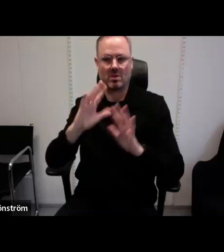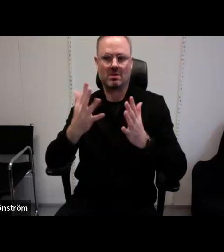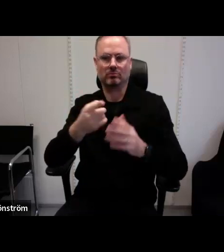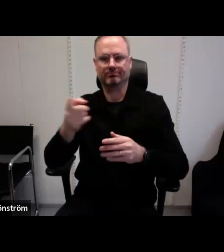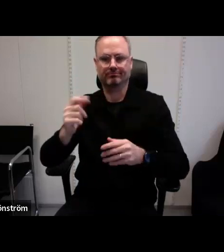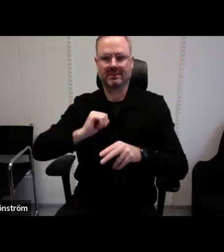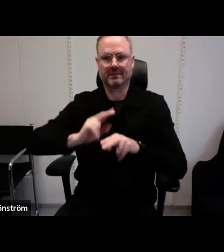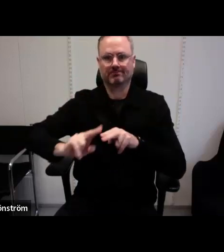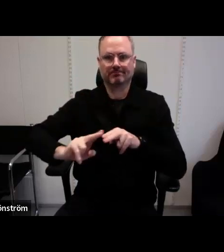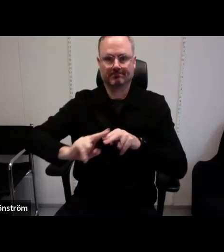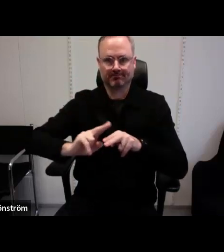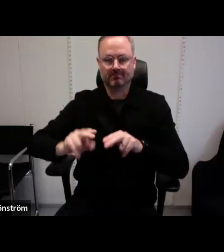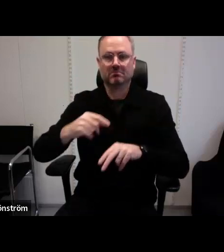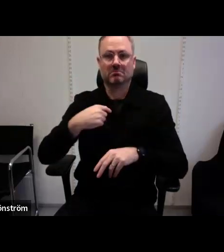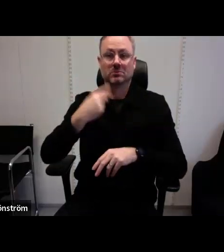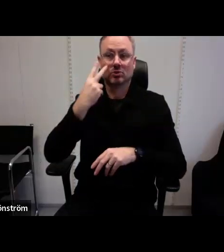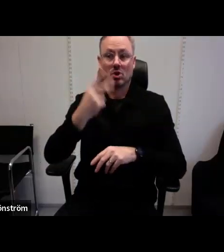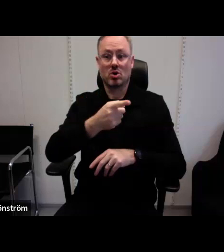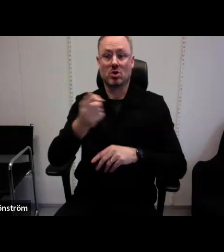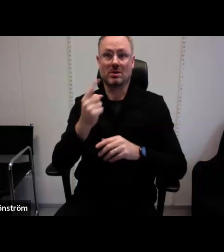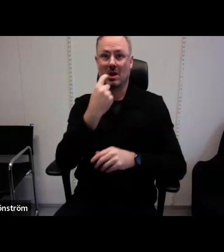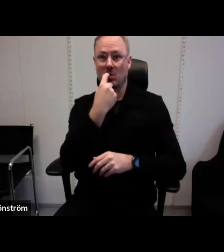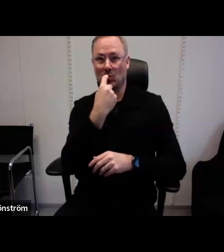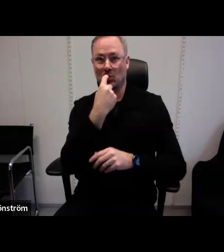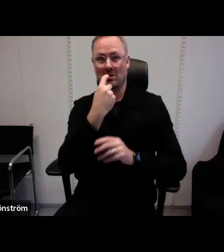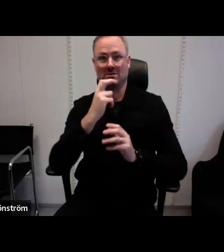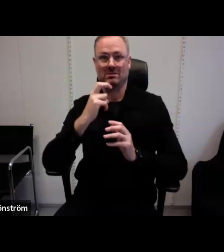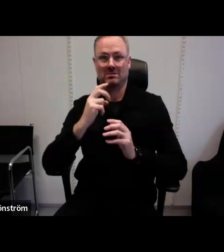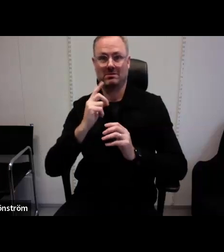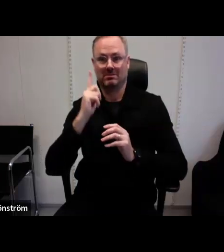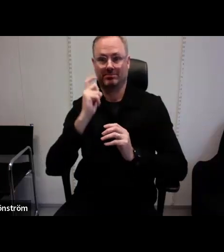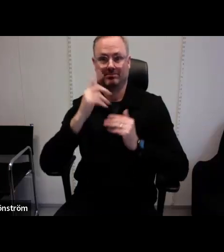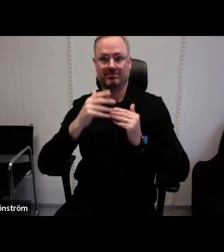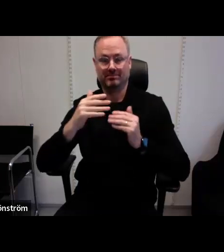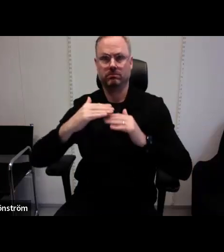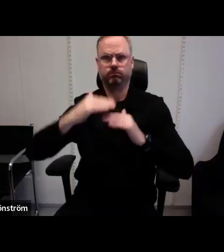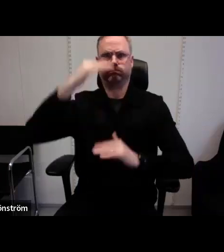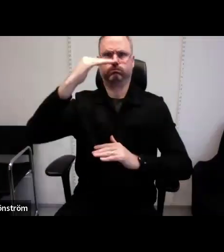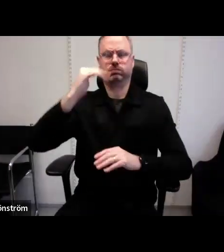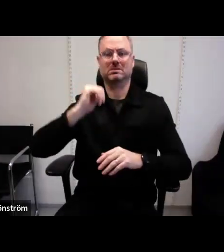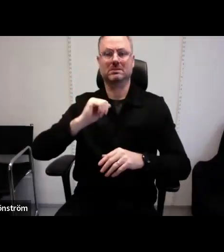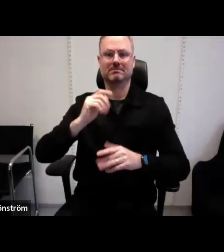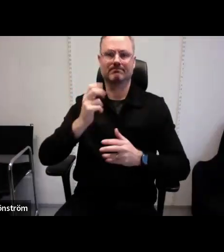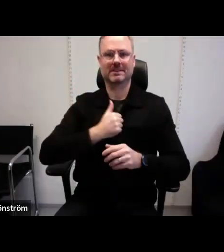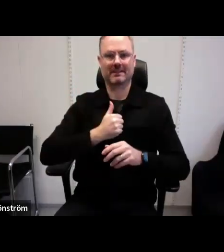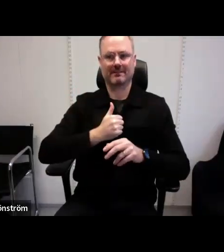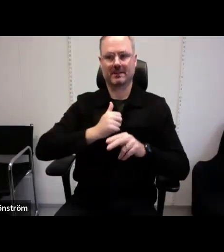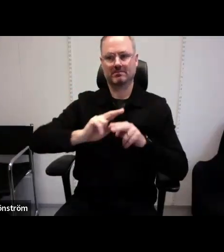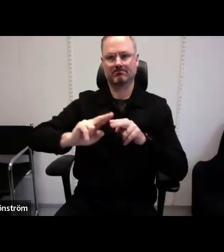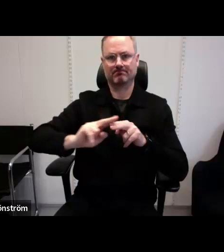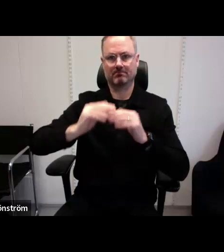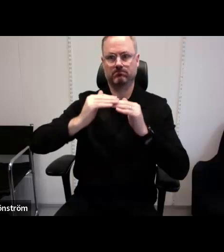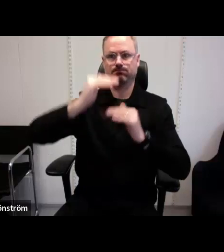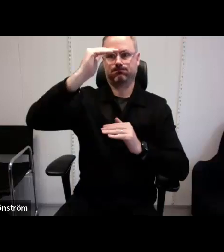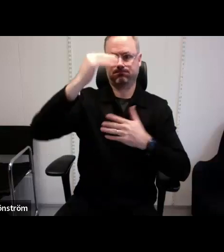looking at, L2 learners and how they do this. So for those who are novice signers, you could